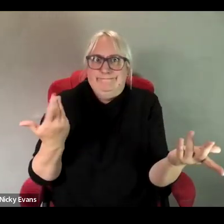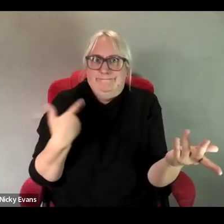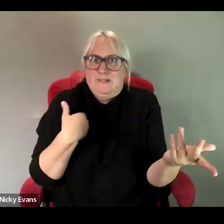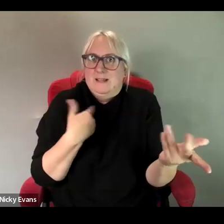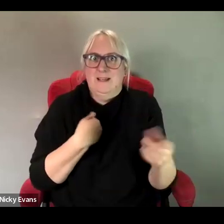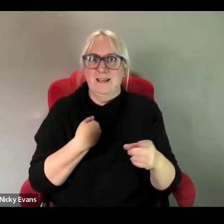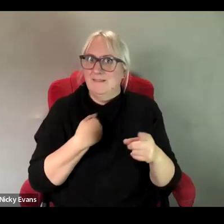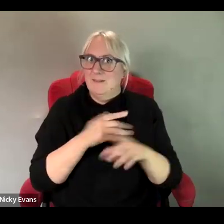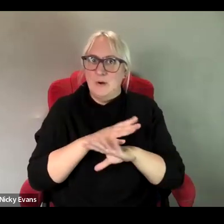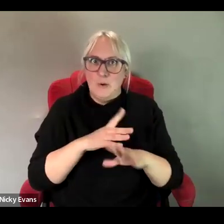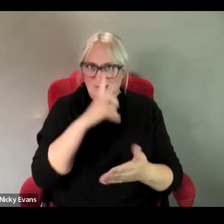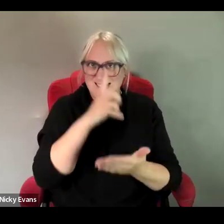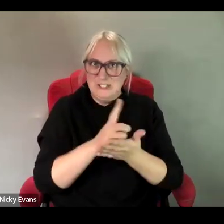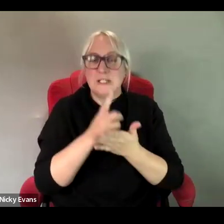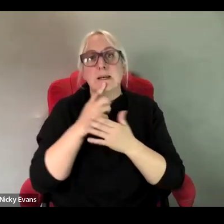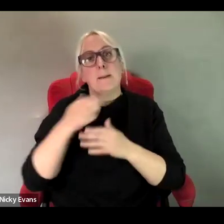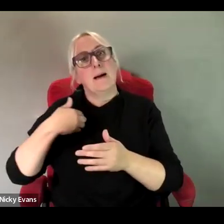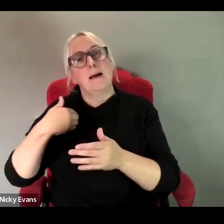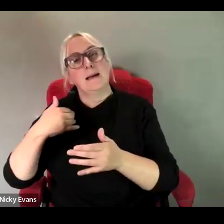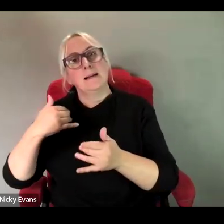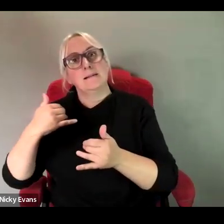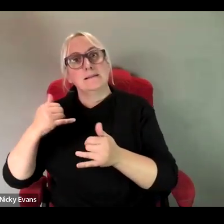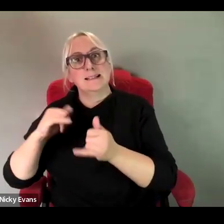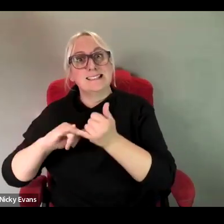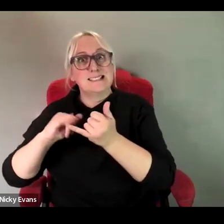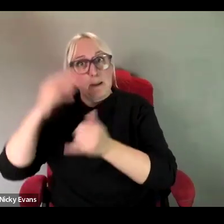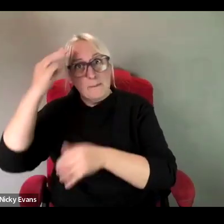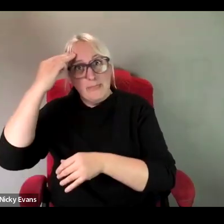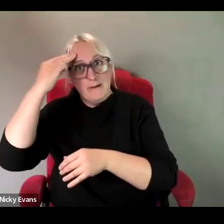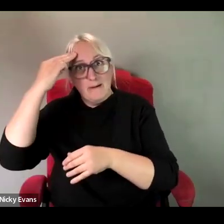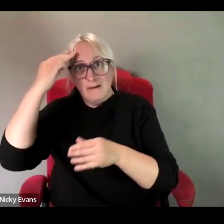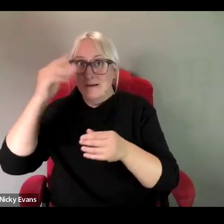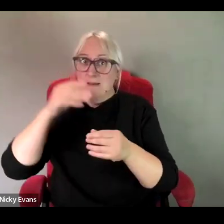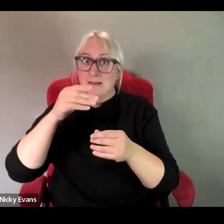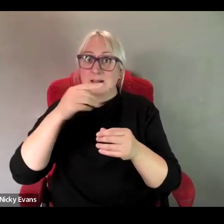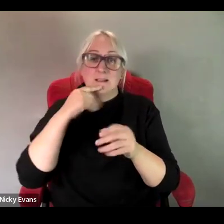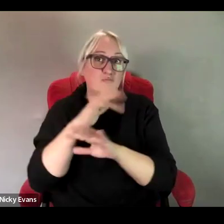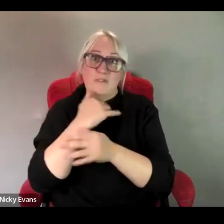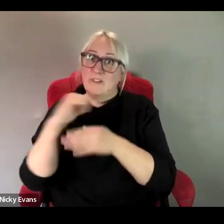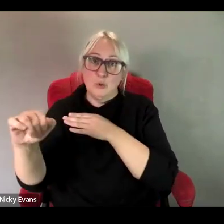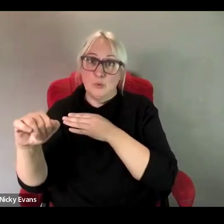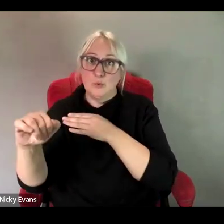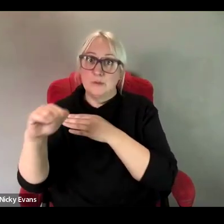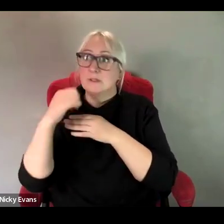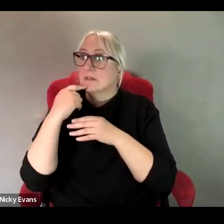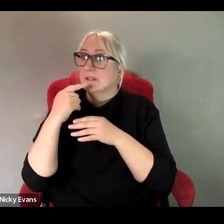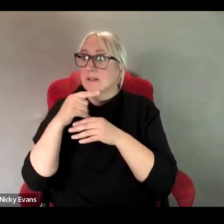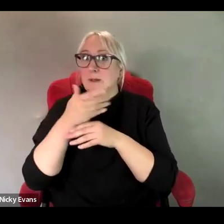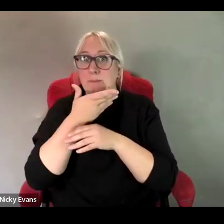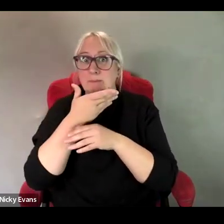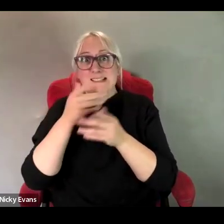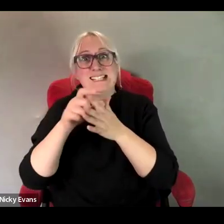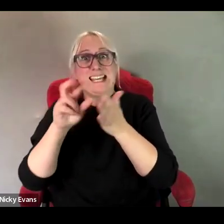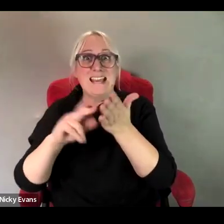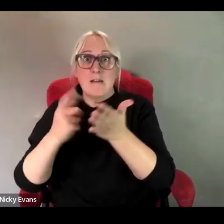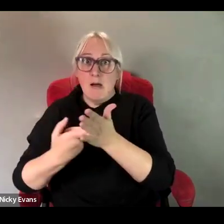say. Basically, DNR, they won't transfer him, wheelchair bound. He was dead in 8 days because they